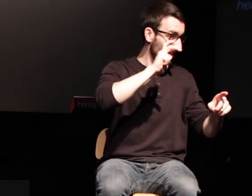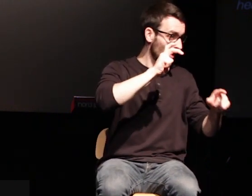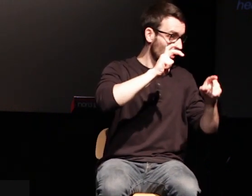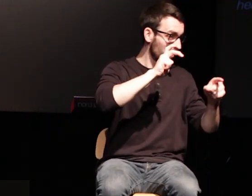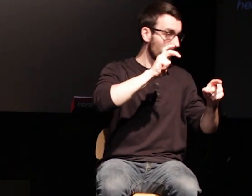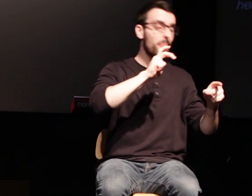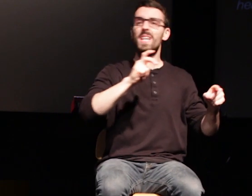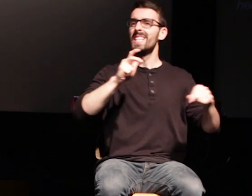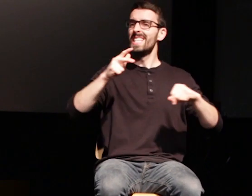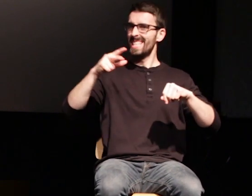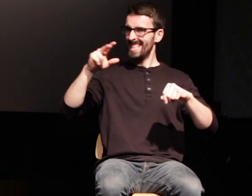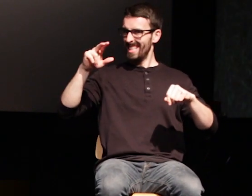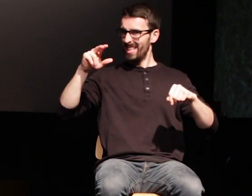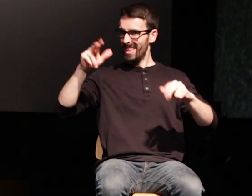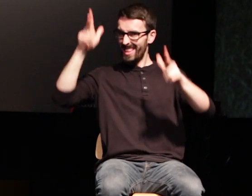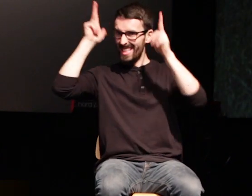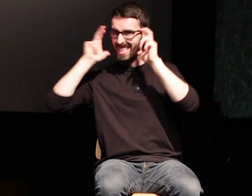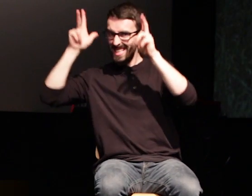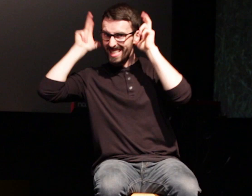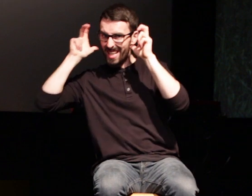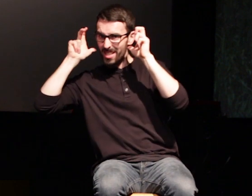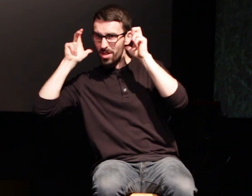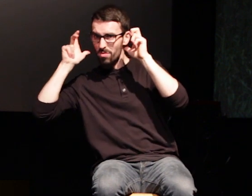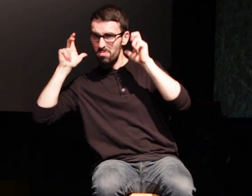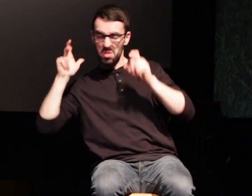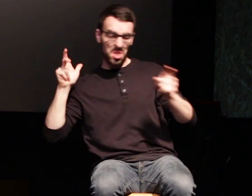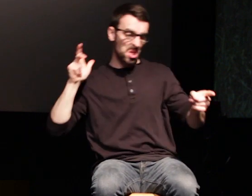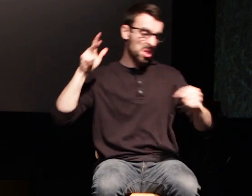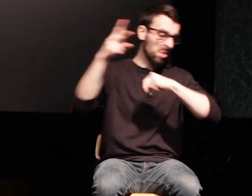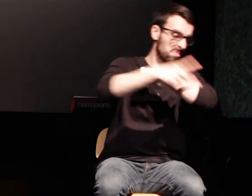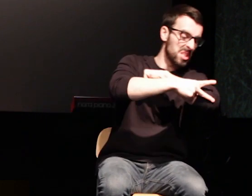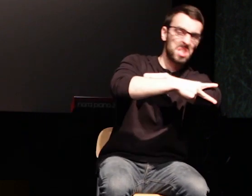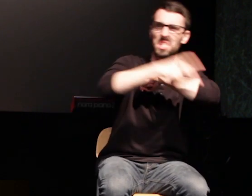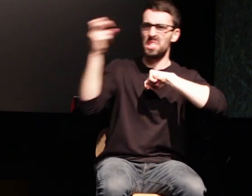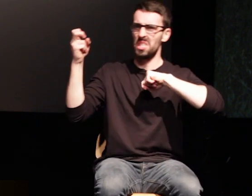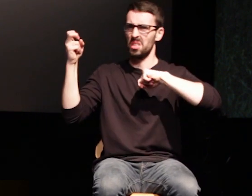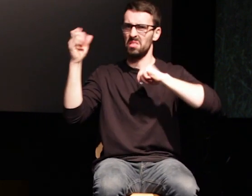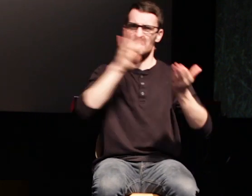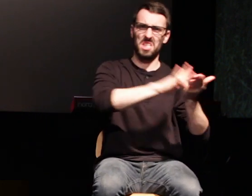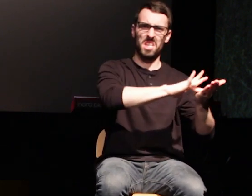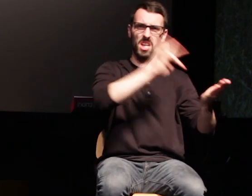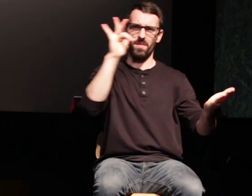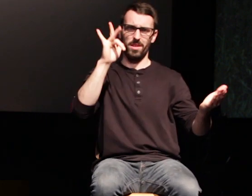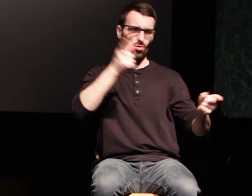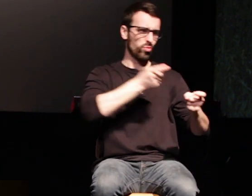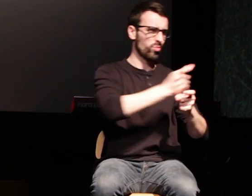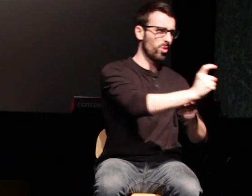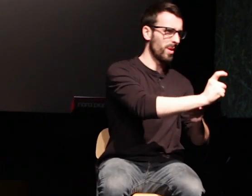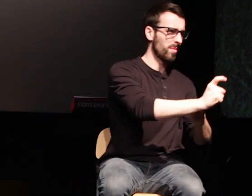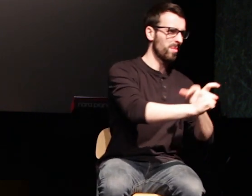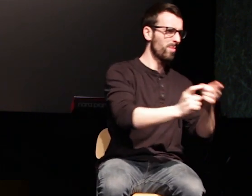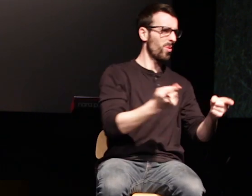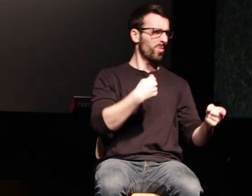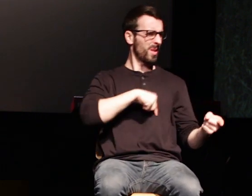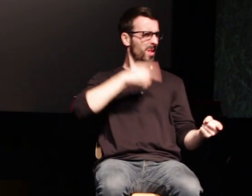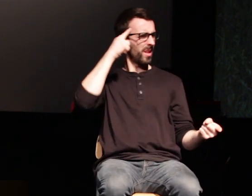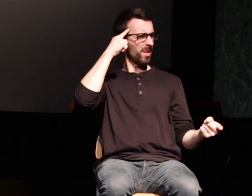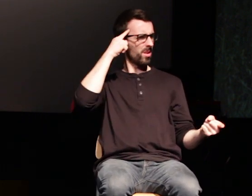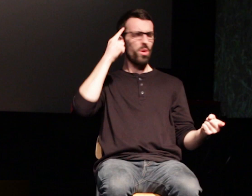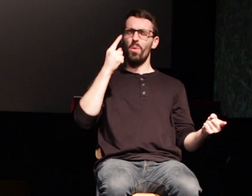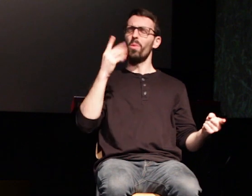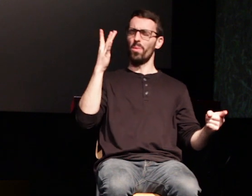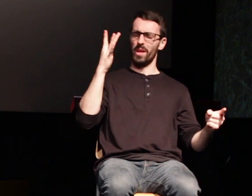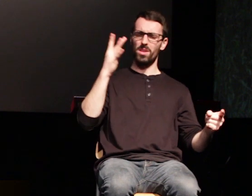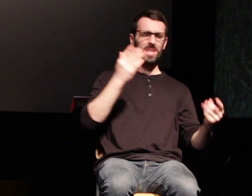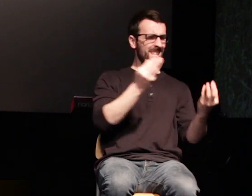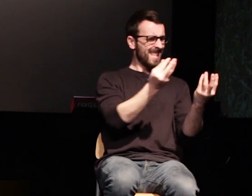So as we read this, and as we maybe try to understand, you would go, why would there ever be seed on a path? Okay, so I wanted to illustrate this because